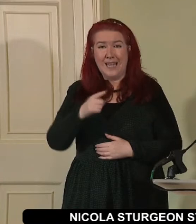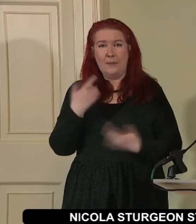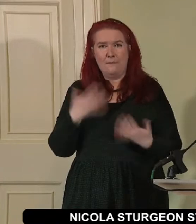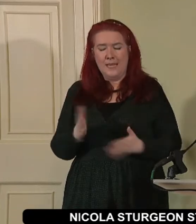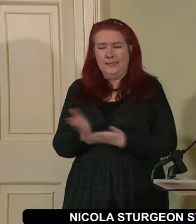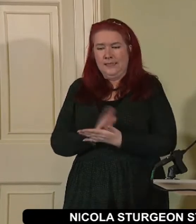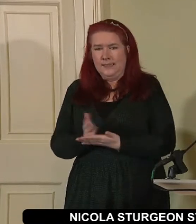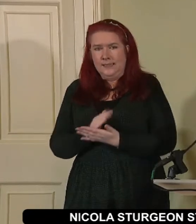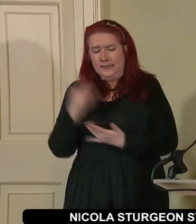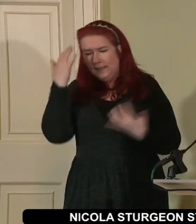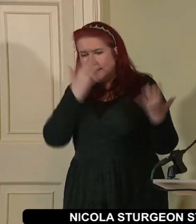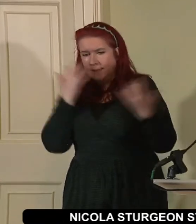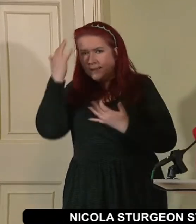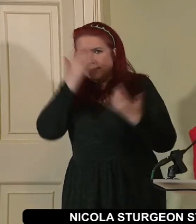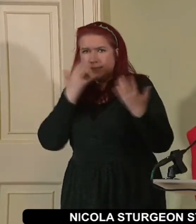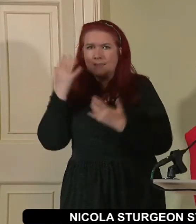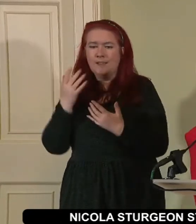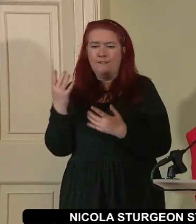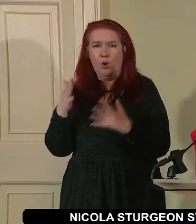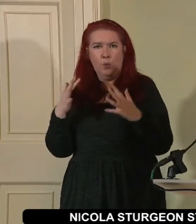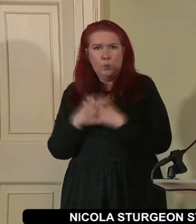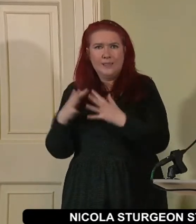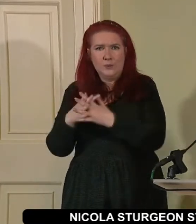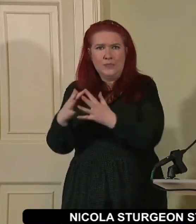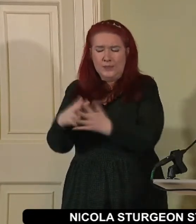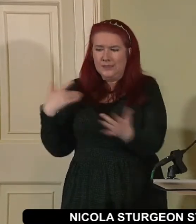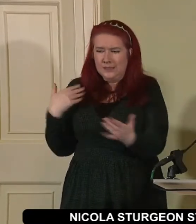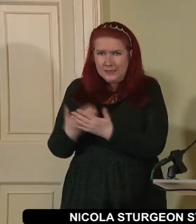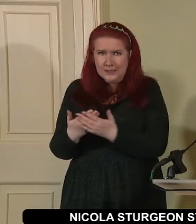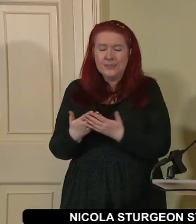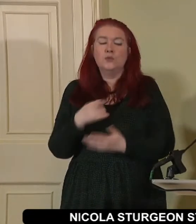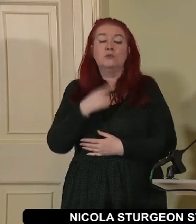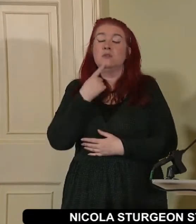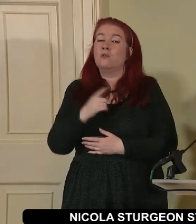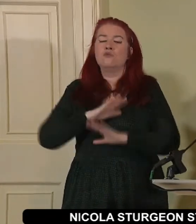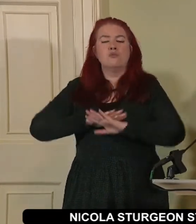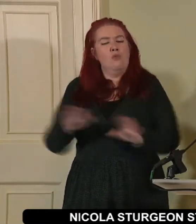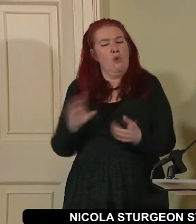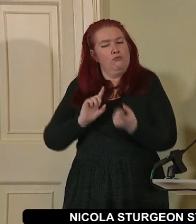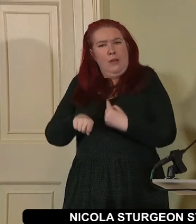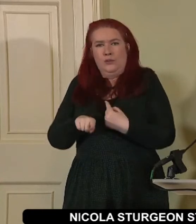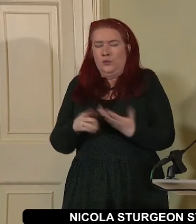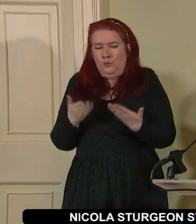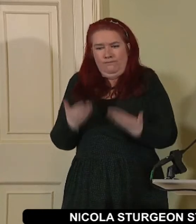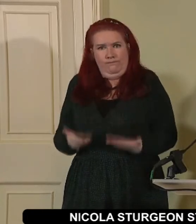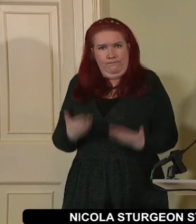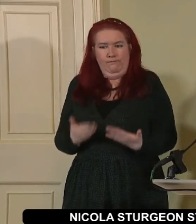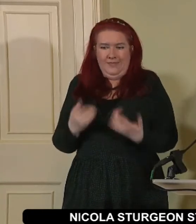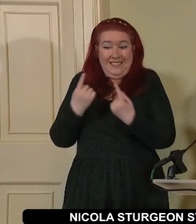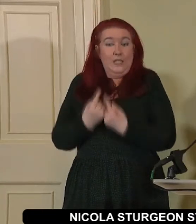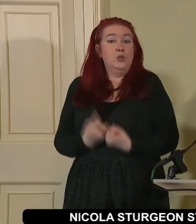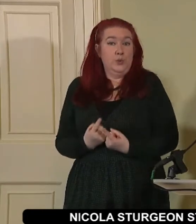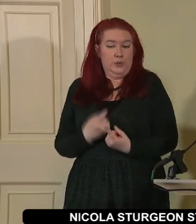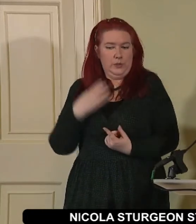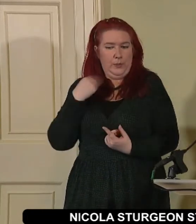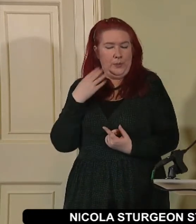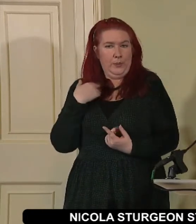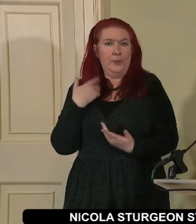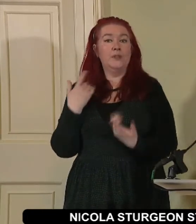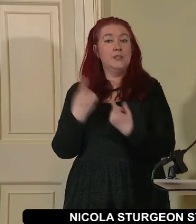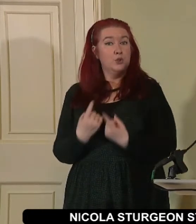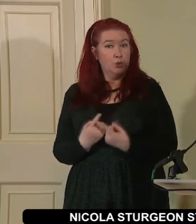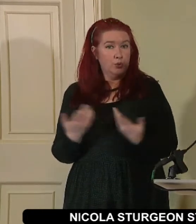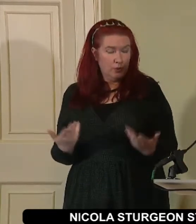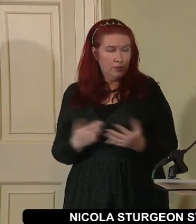this decision for a number of weeks now, and it's not in reaction to some issues over the last couple of weeks, couple of